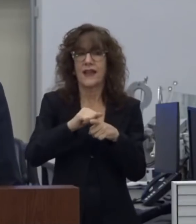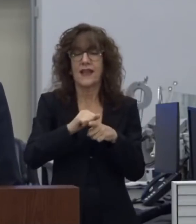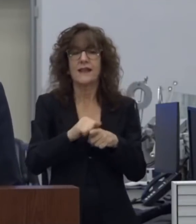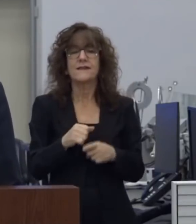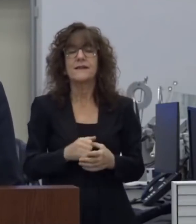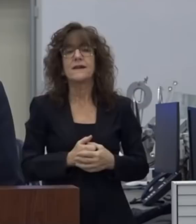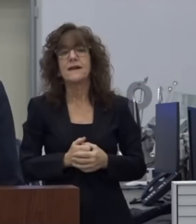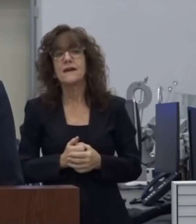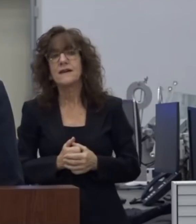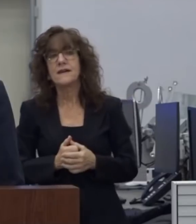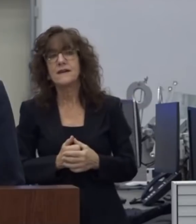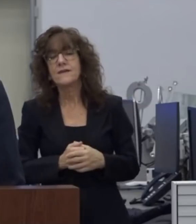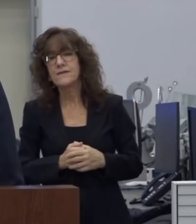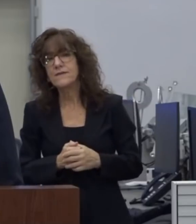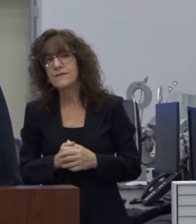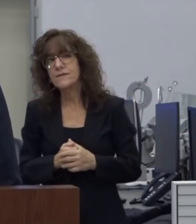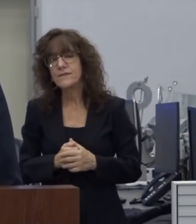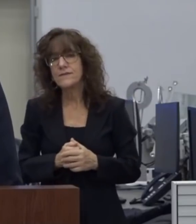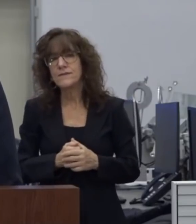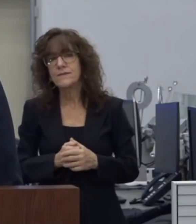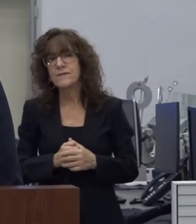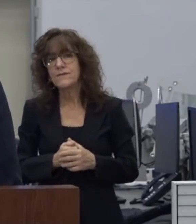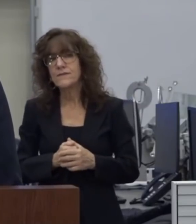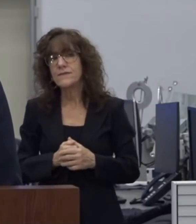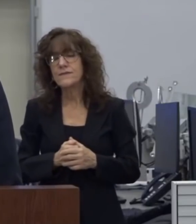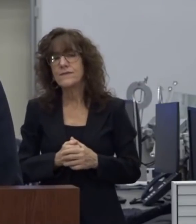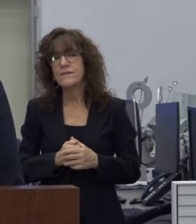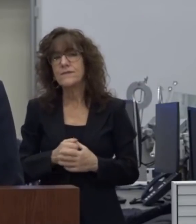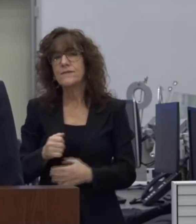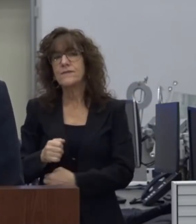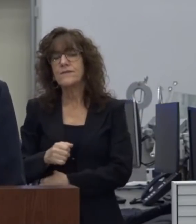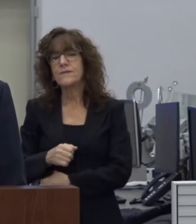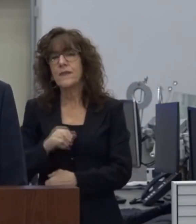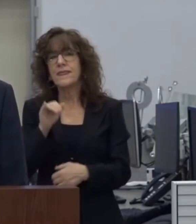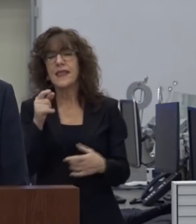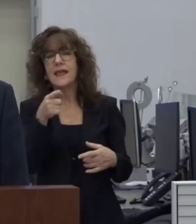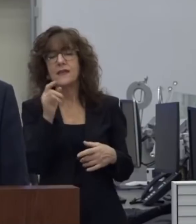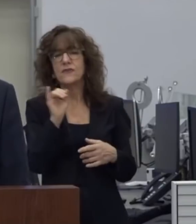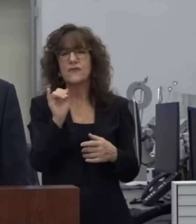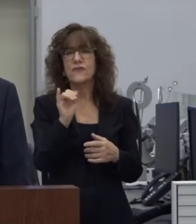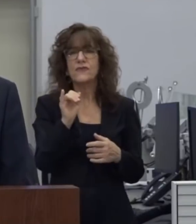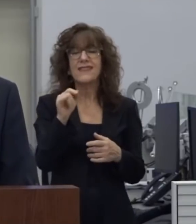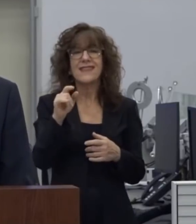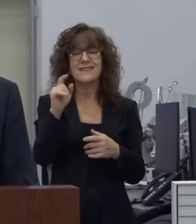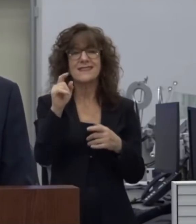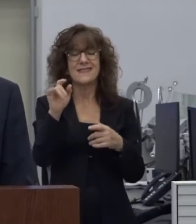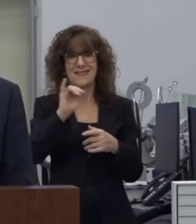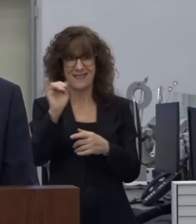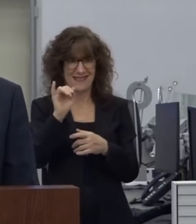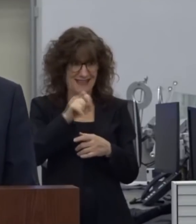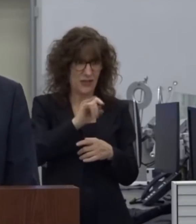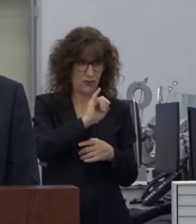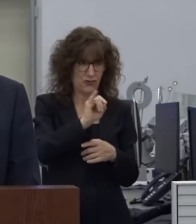So can you talk about insured versus non-insured? Is any of that going to play a part in who's getting vaccinated? Not at all. This vaccination is free.